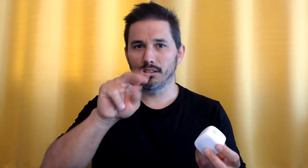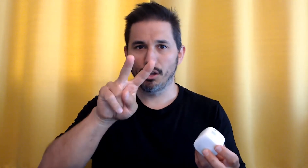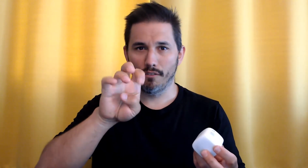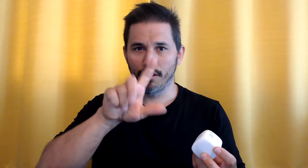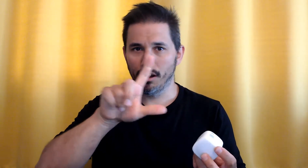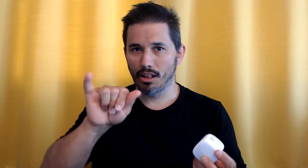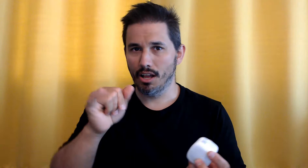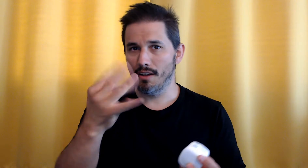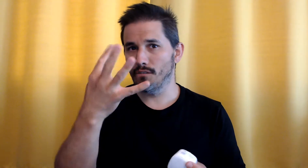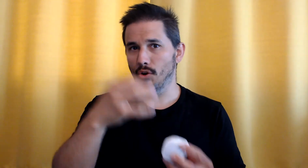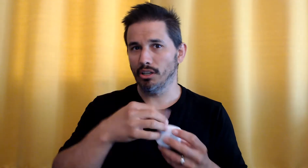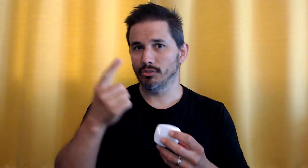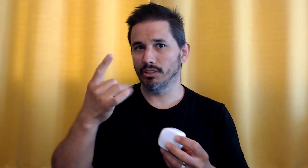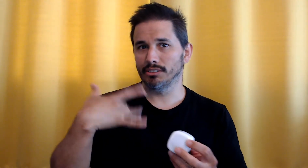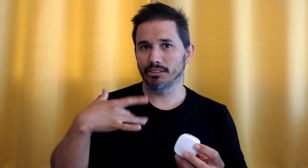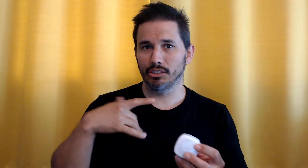the Inovelli 4-in-1 sensor.